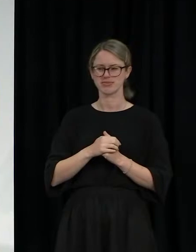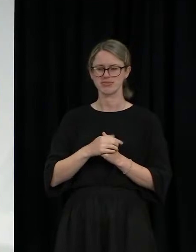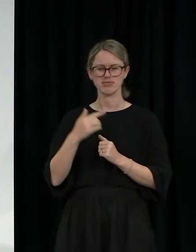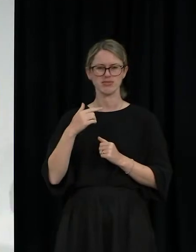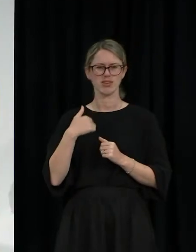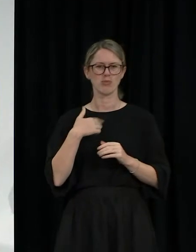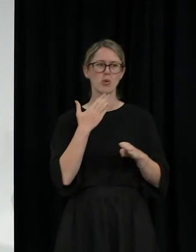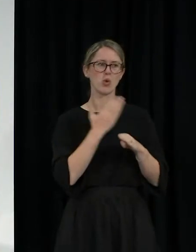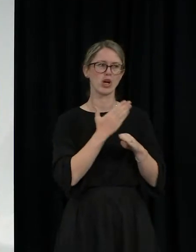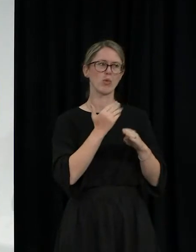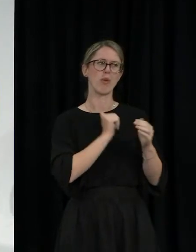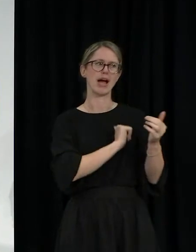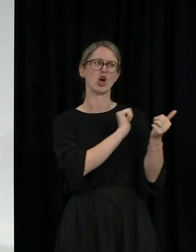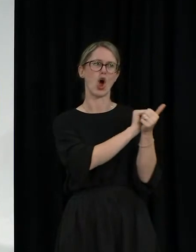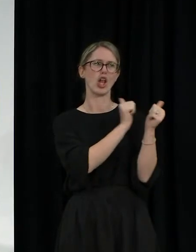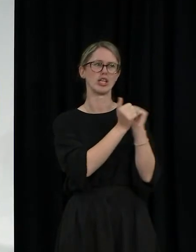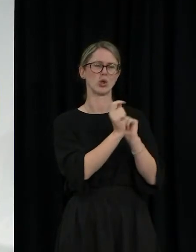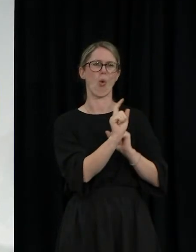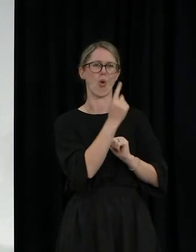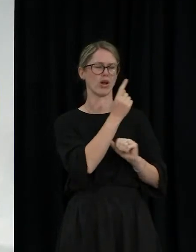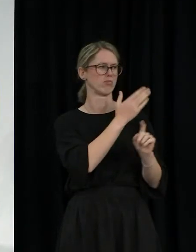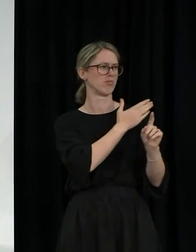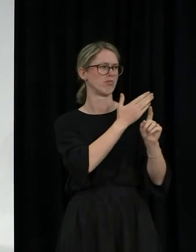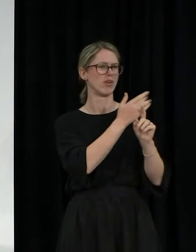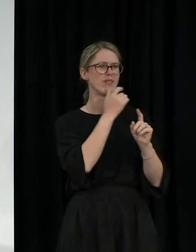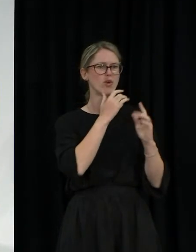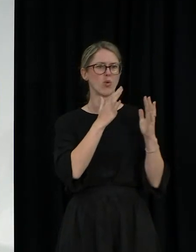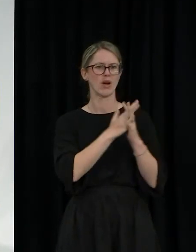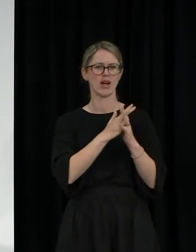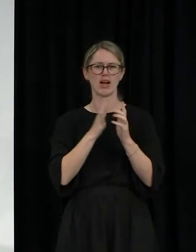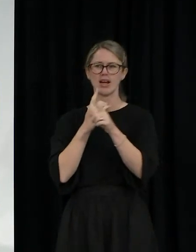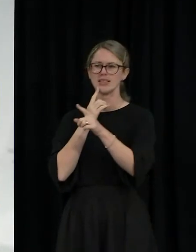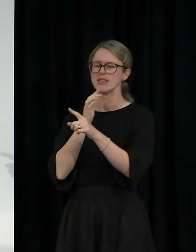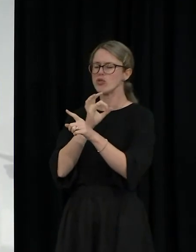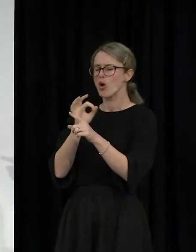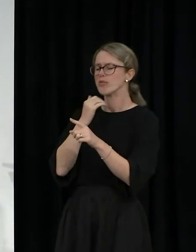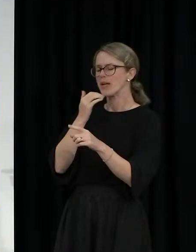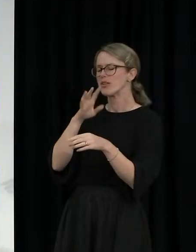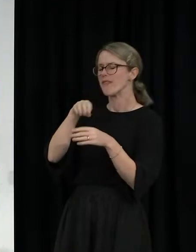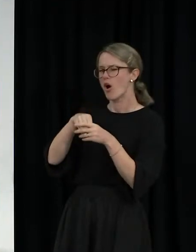lot of work with my colleagues in Auckland over the last few weeks.